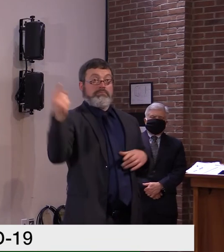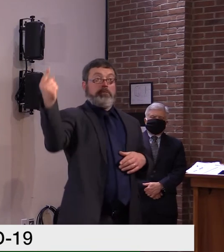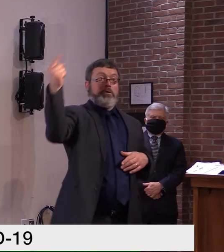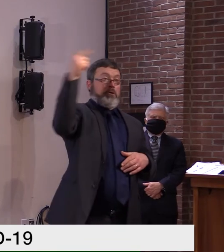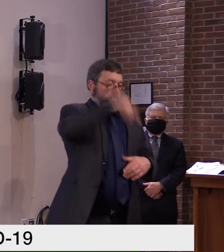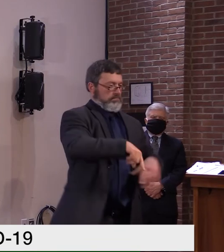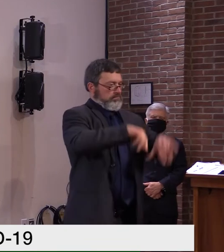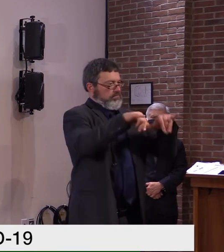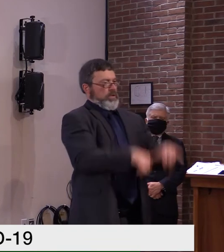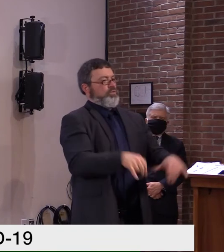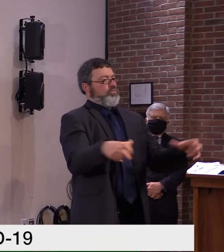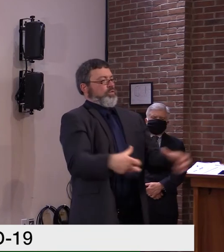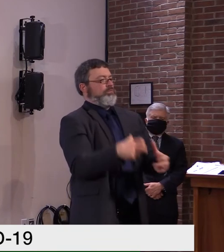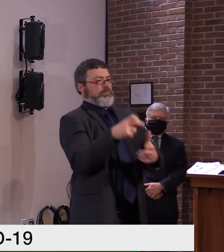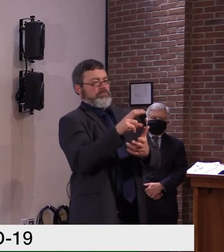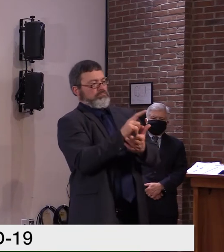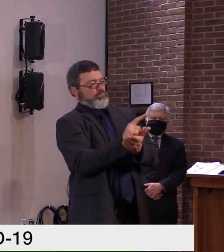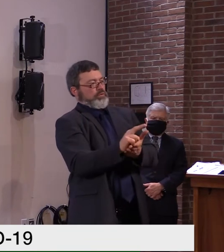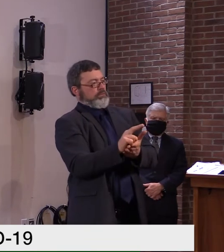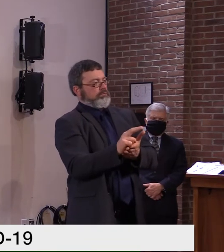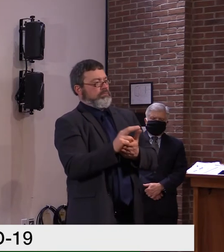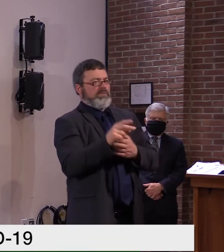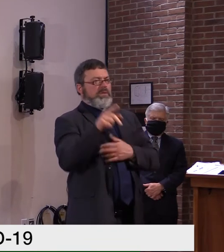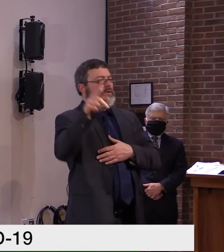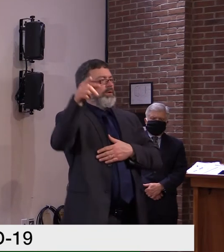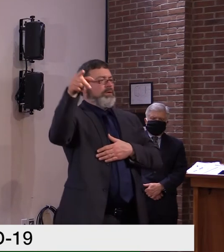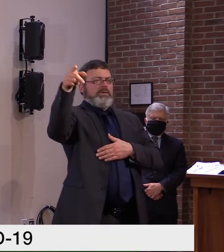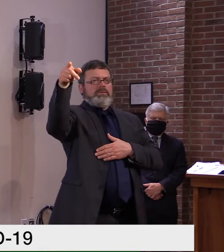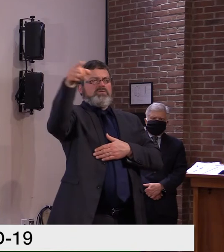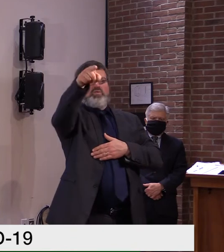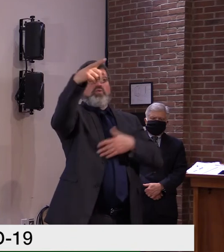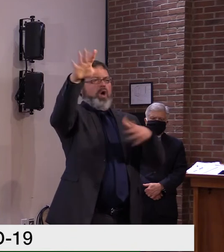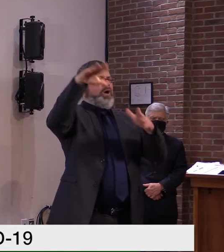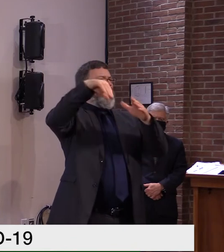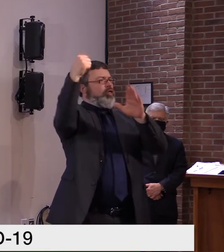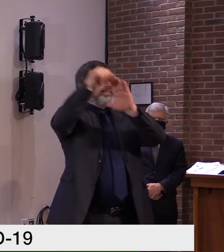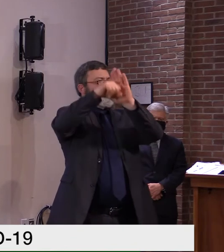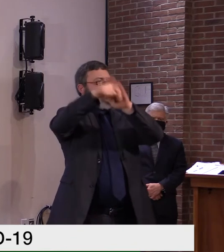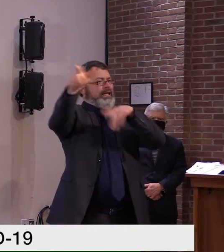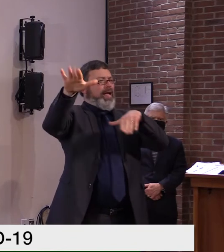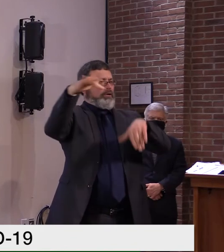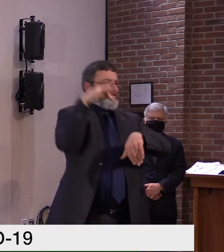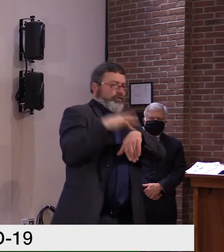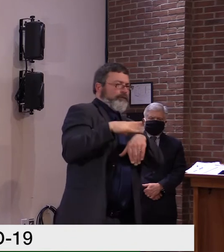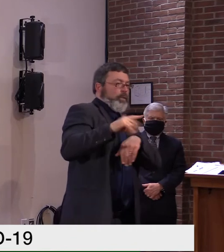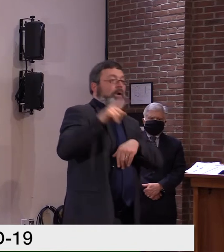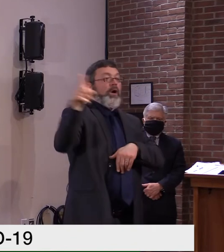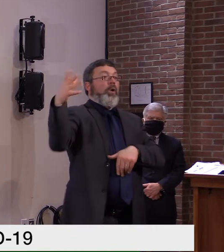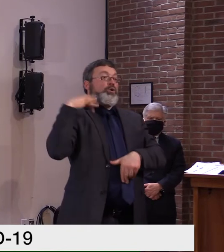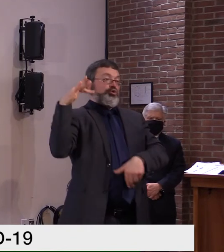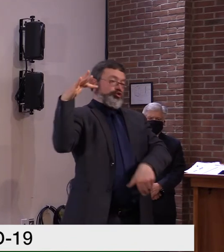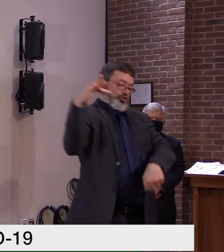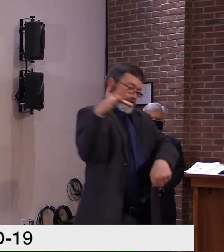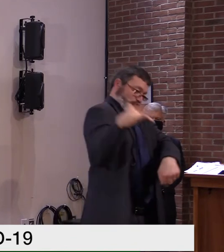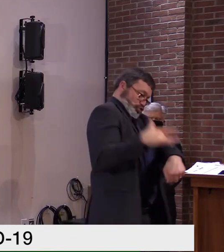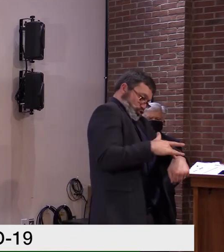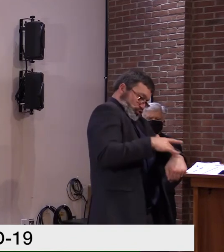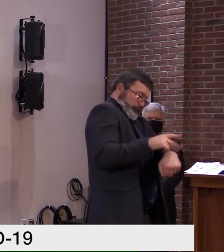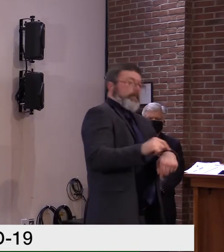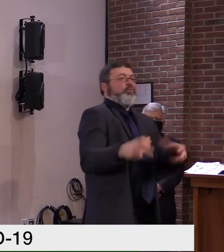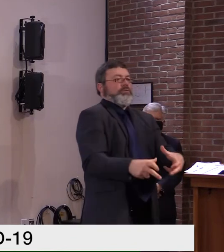So if someone were to be in Plattsburgh, for instance, quarantined in their house for 14 days, got in their car and traveled here,